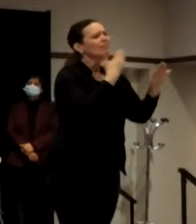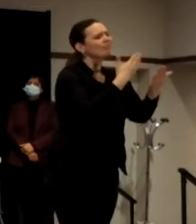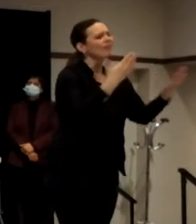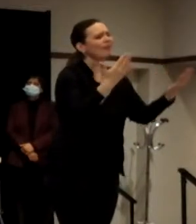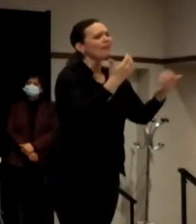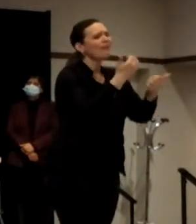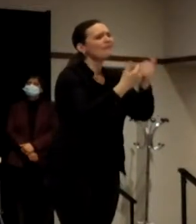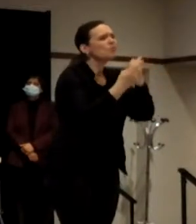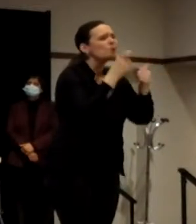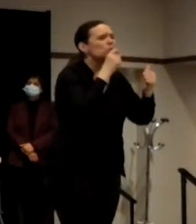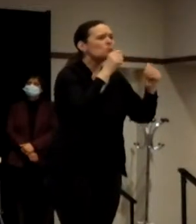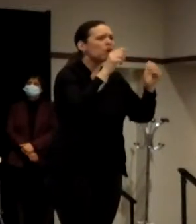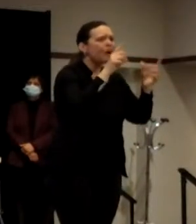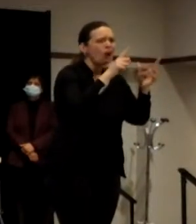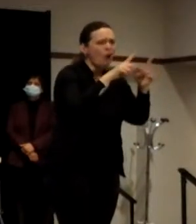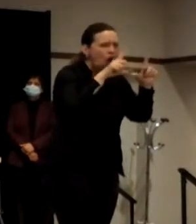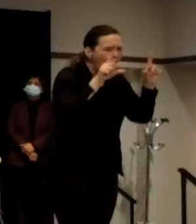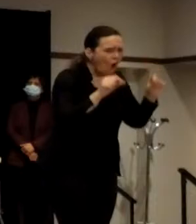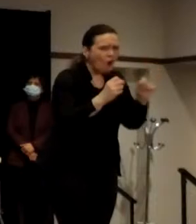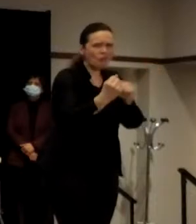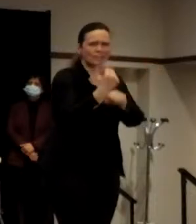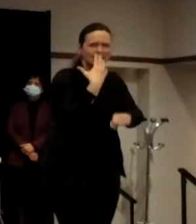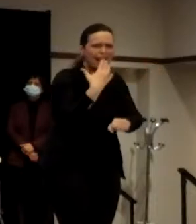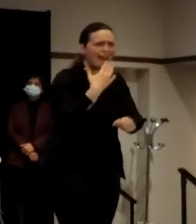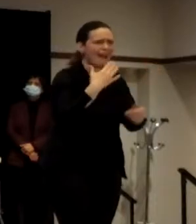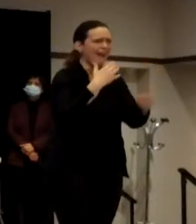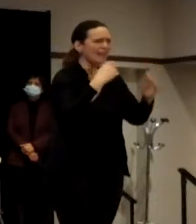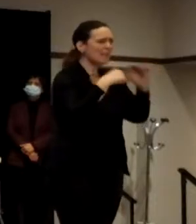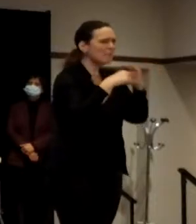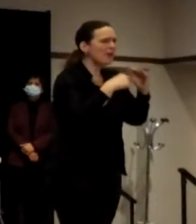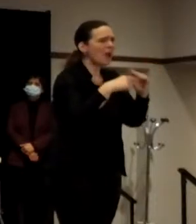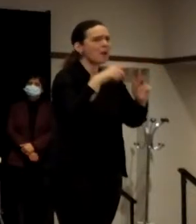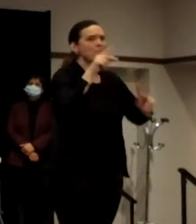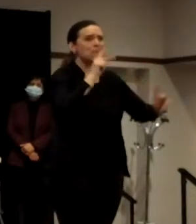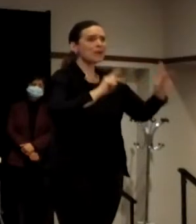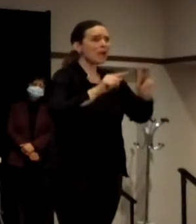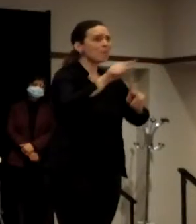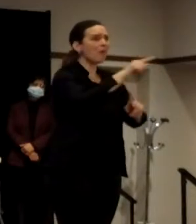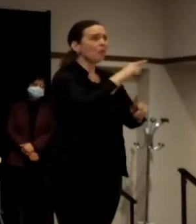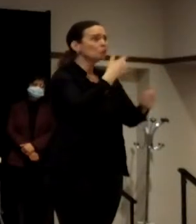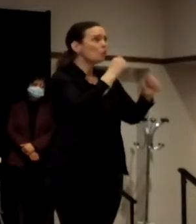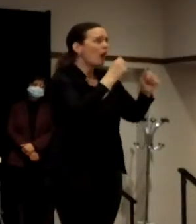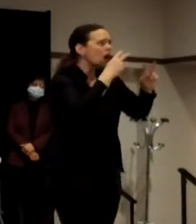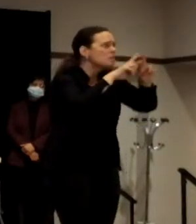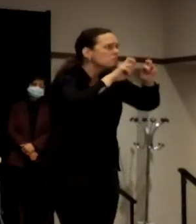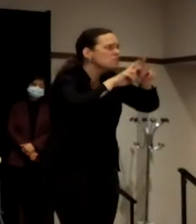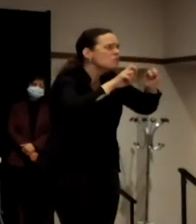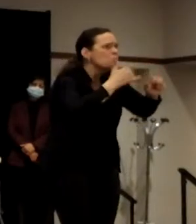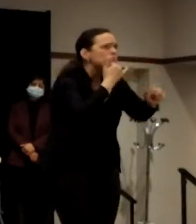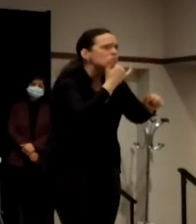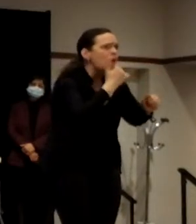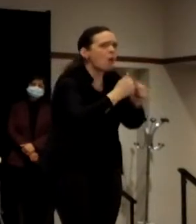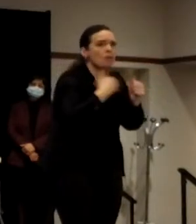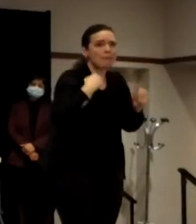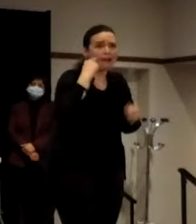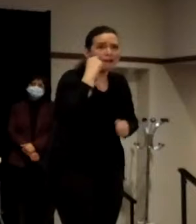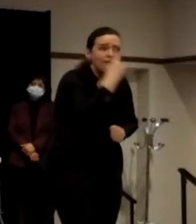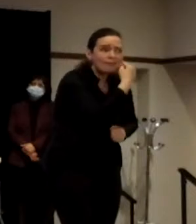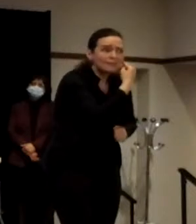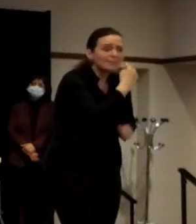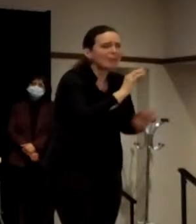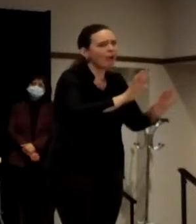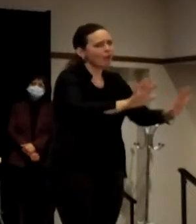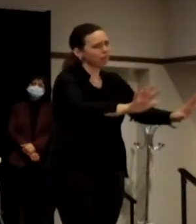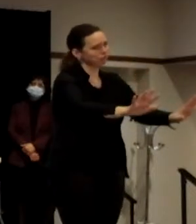lot of cards and a lot of emails and a lot of folks diagnosing my health situation, which is nice. It's endearing,